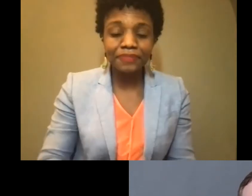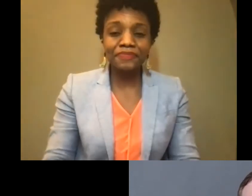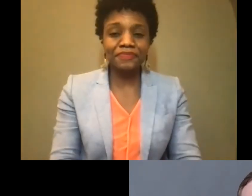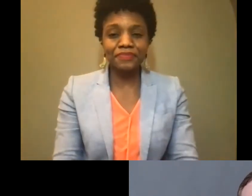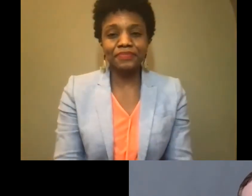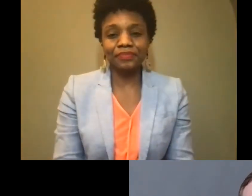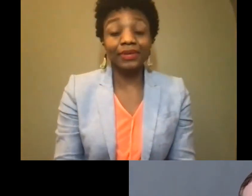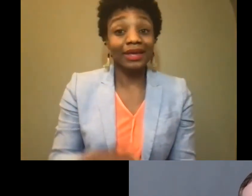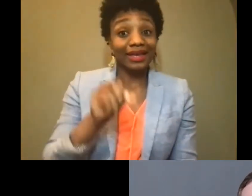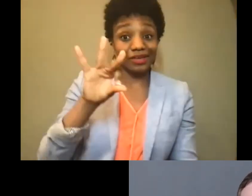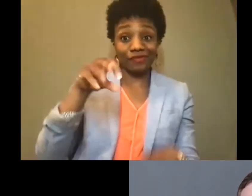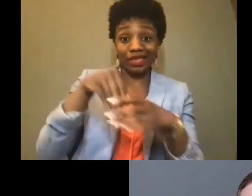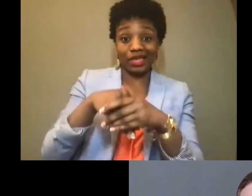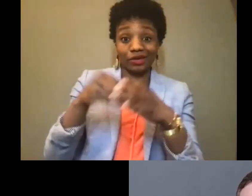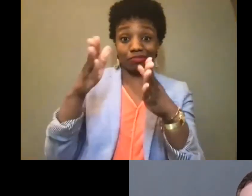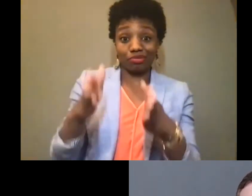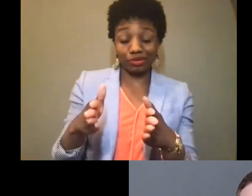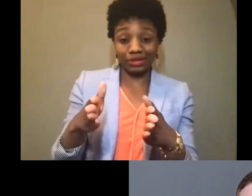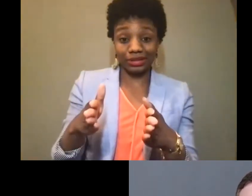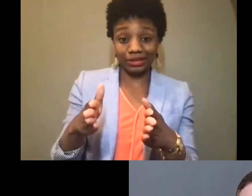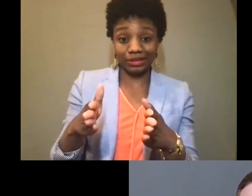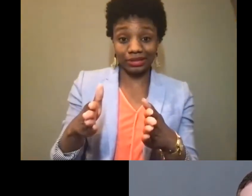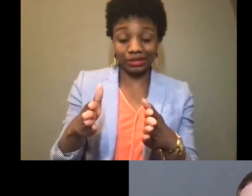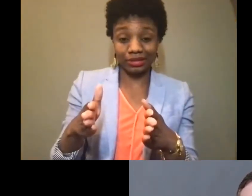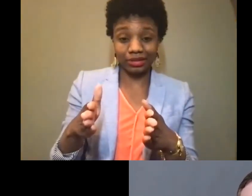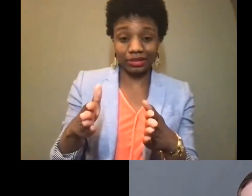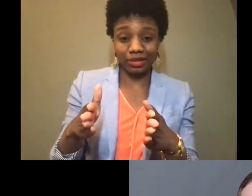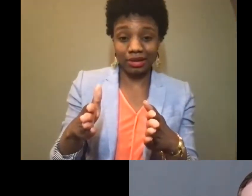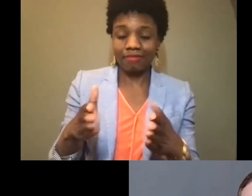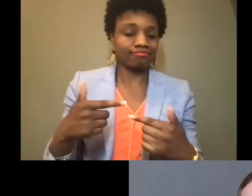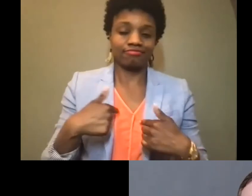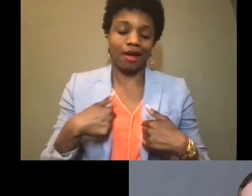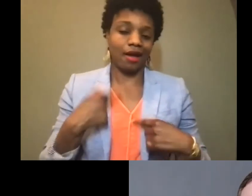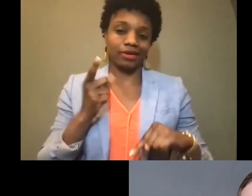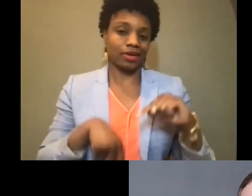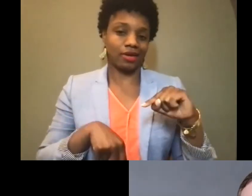in person at the same time, I wouldn't be able to come in right away.